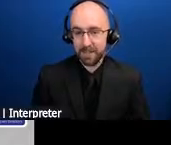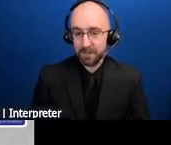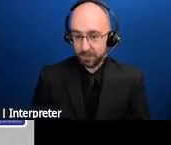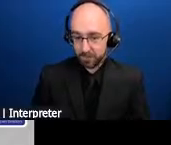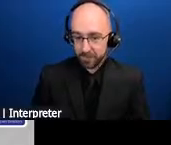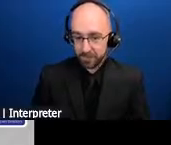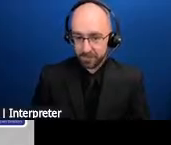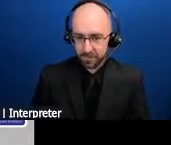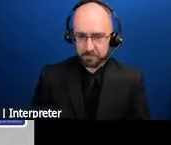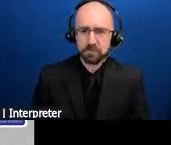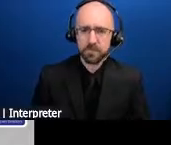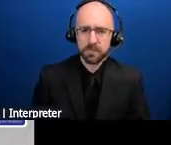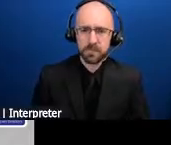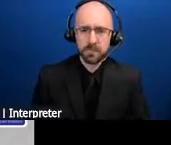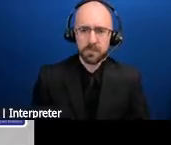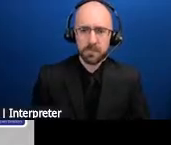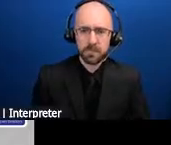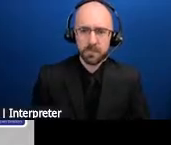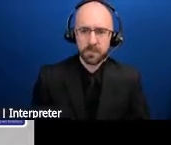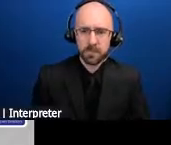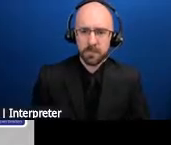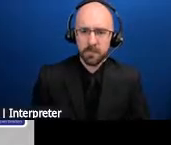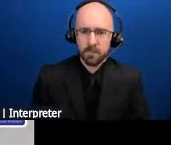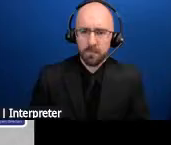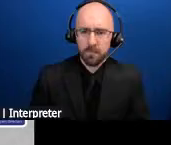providing text services.